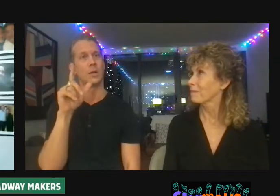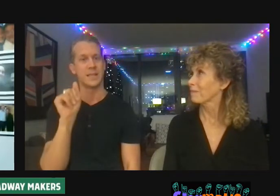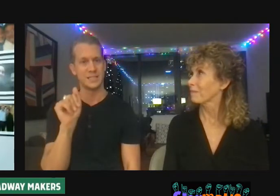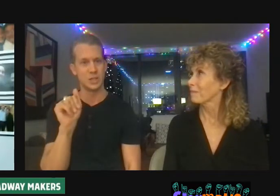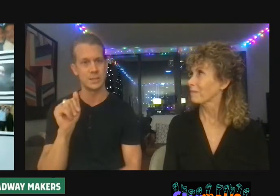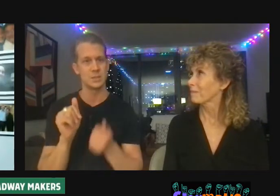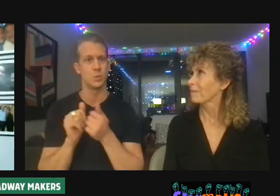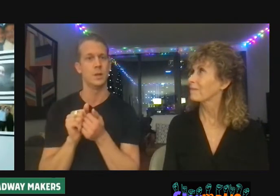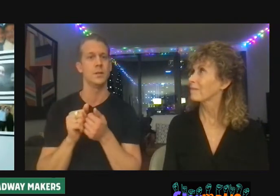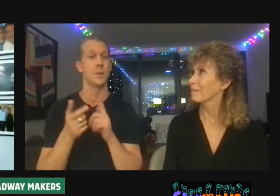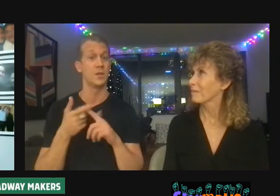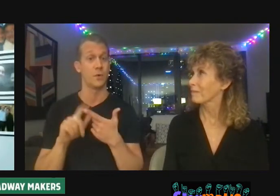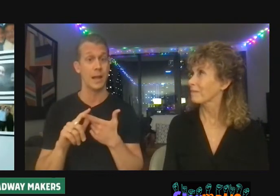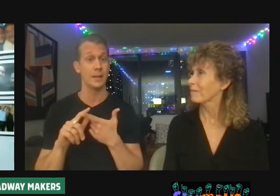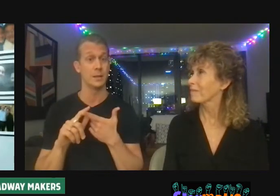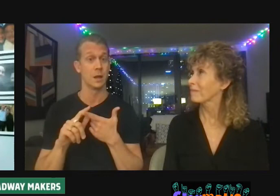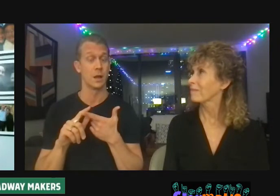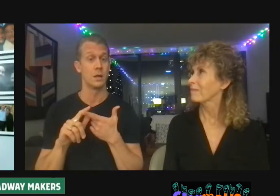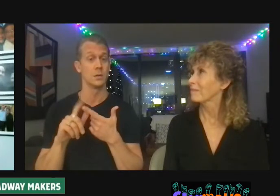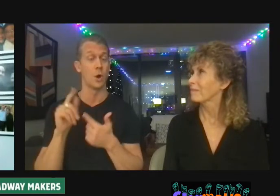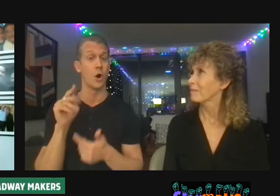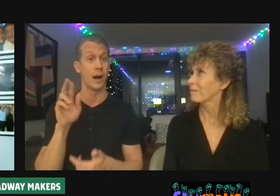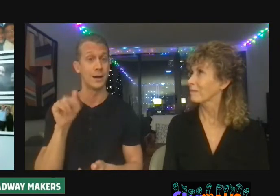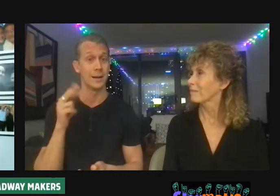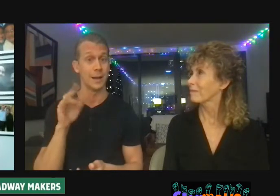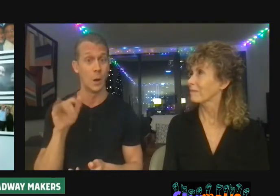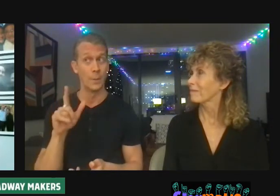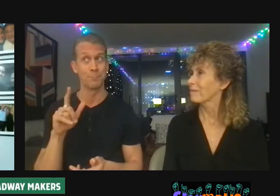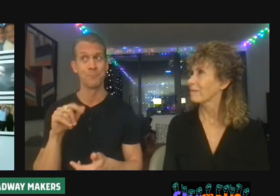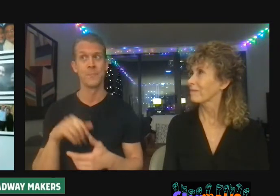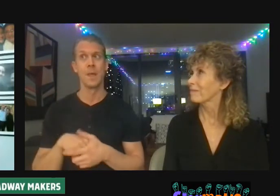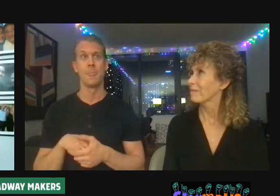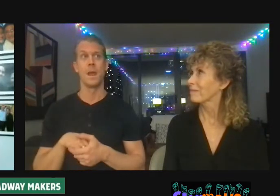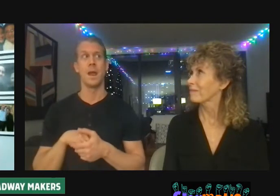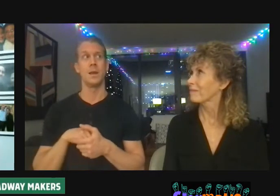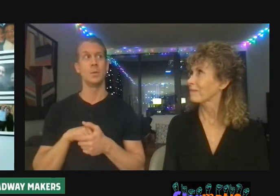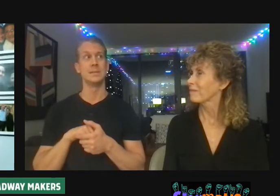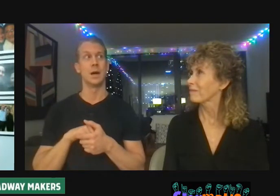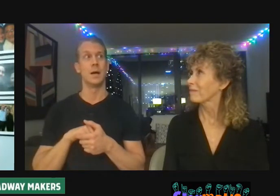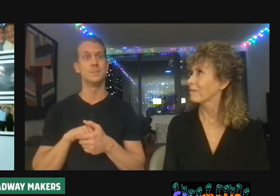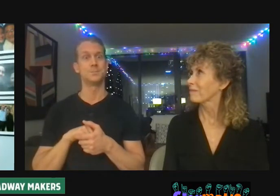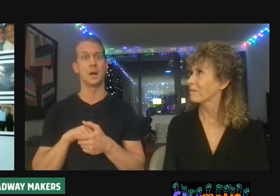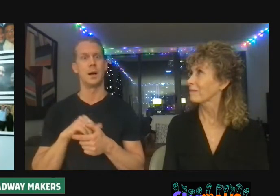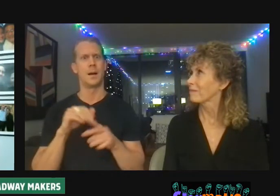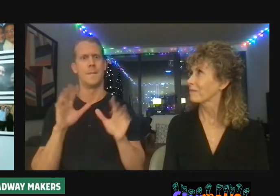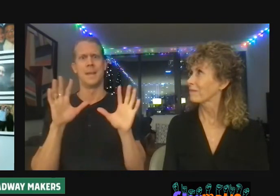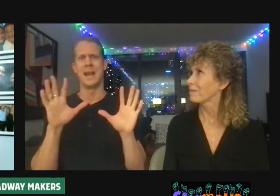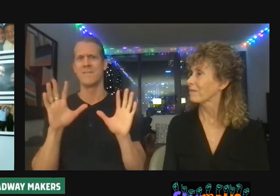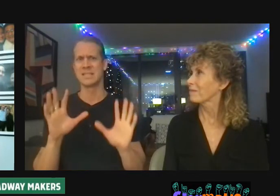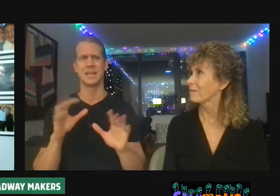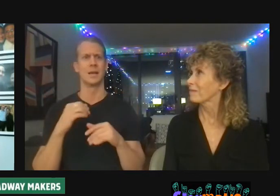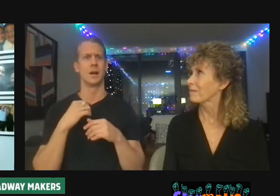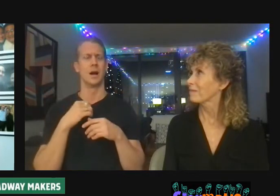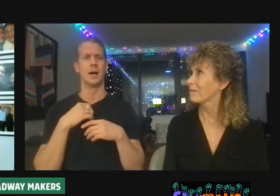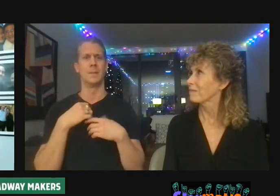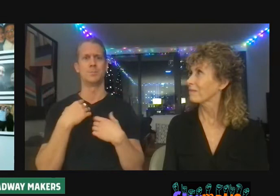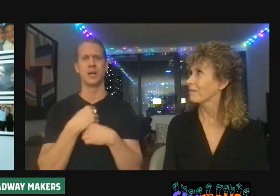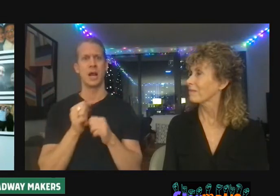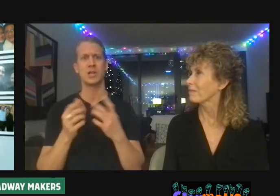in Los Angeles with my friend Laura Hill. And it was a